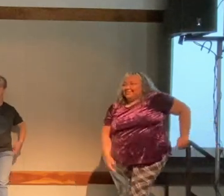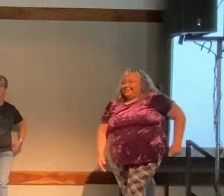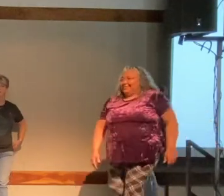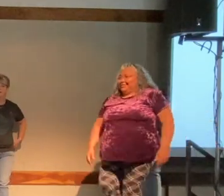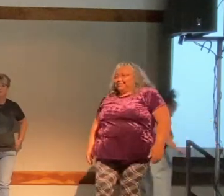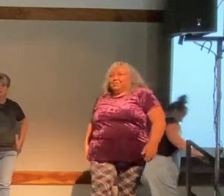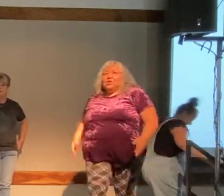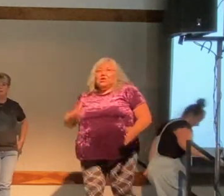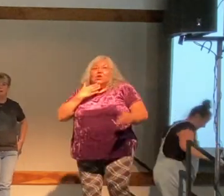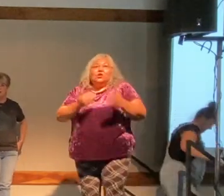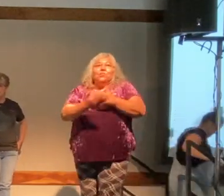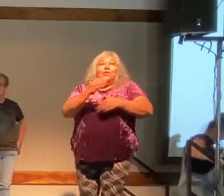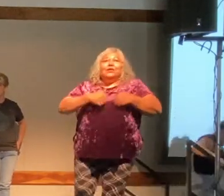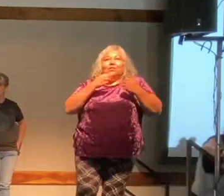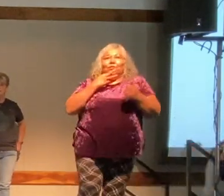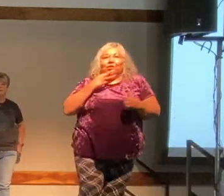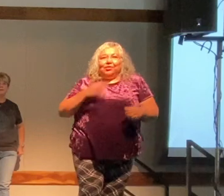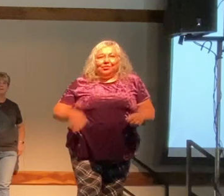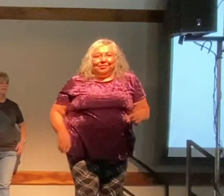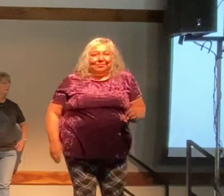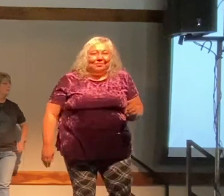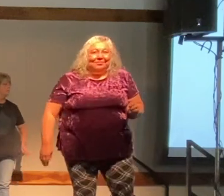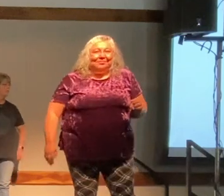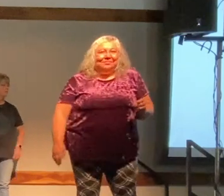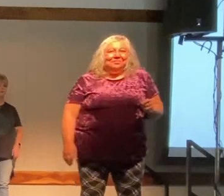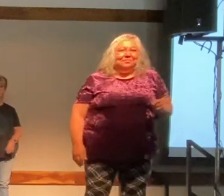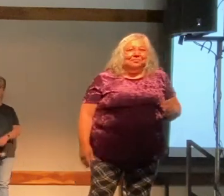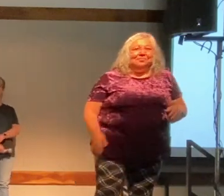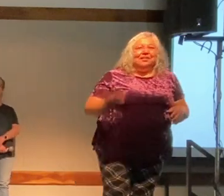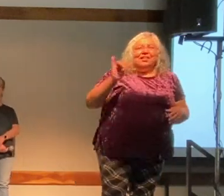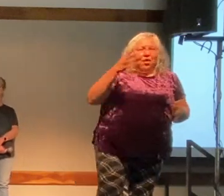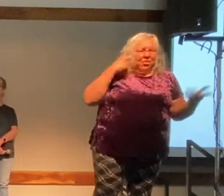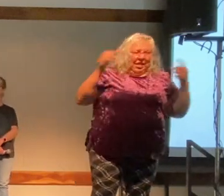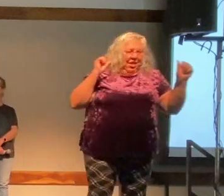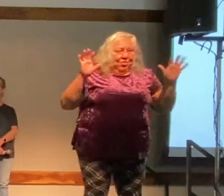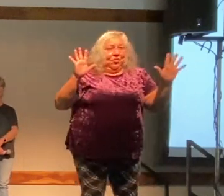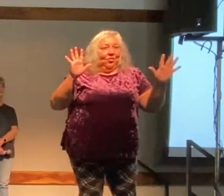Good morning, Wendy Water. Good morning. That was